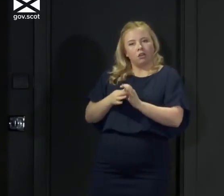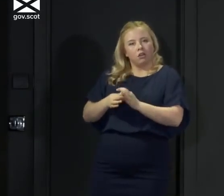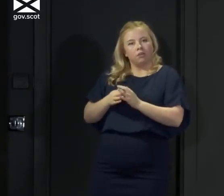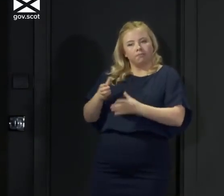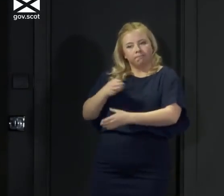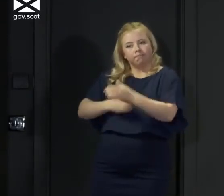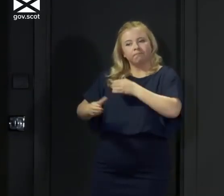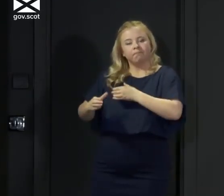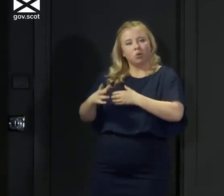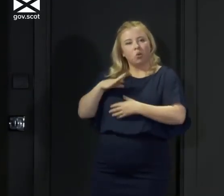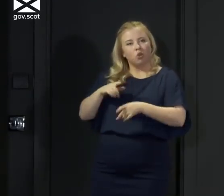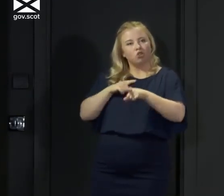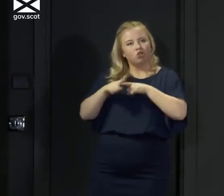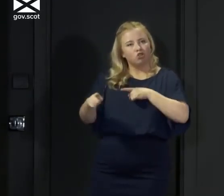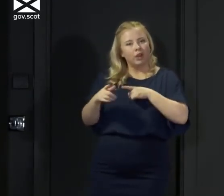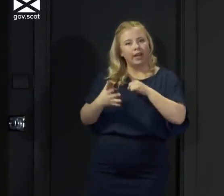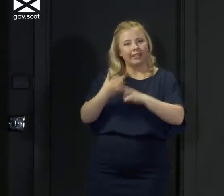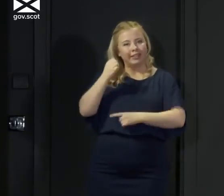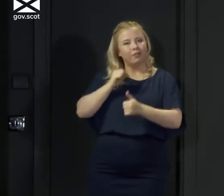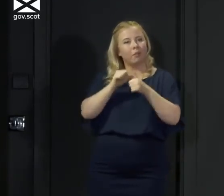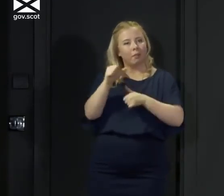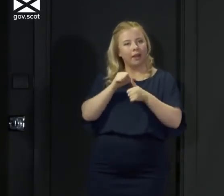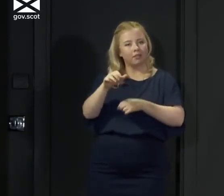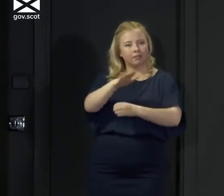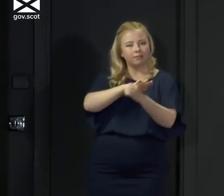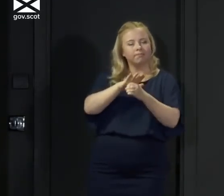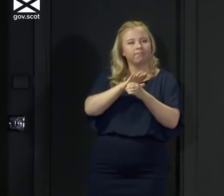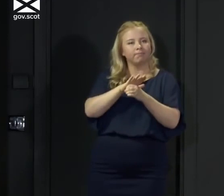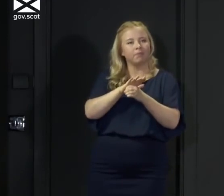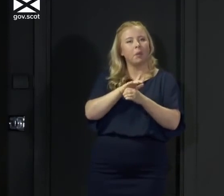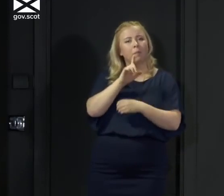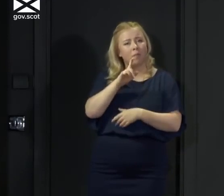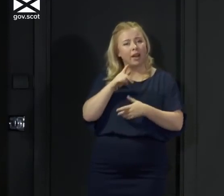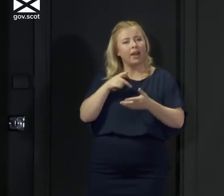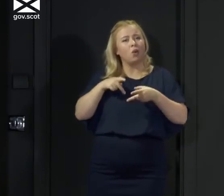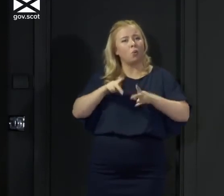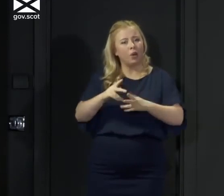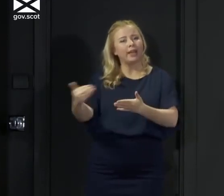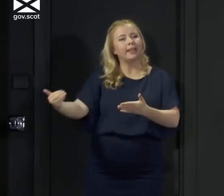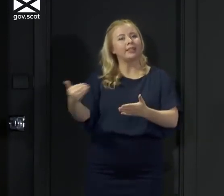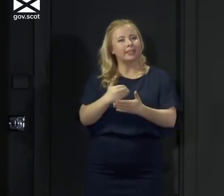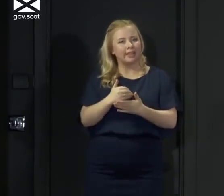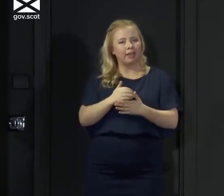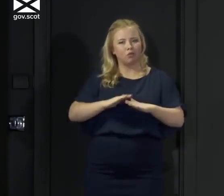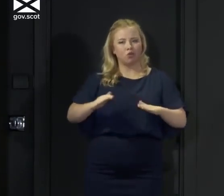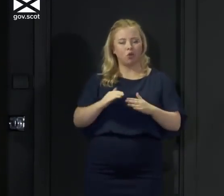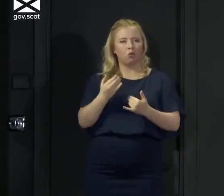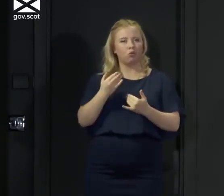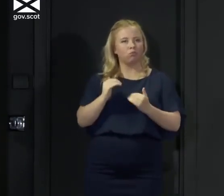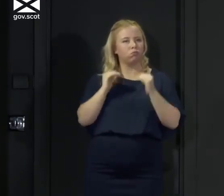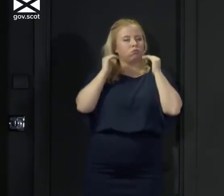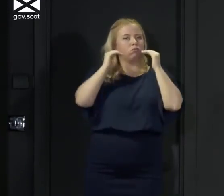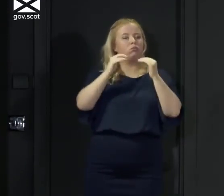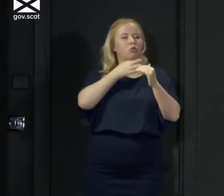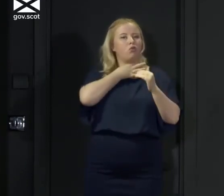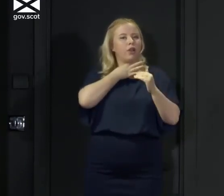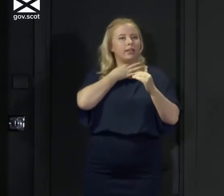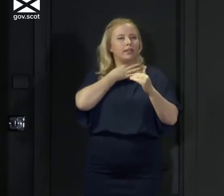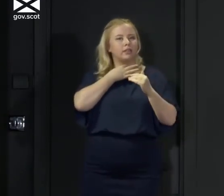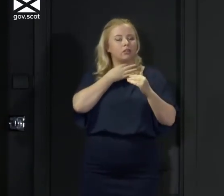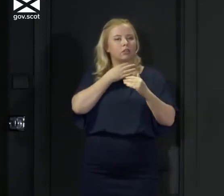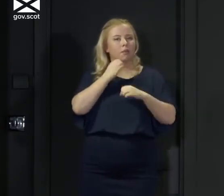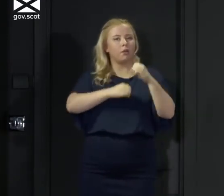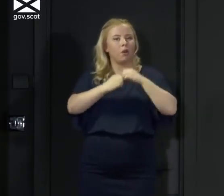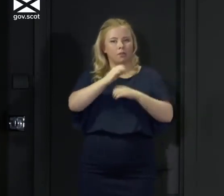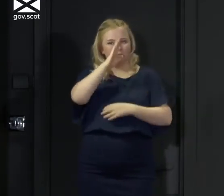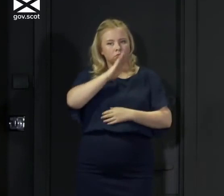you as quickly as possible, but in a way that is safe and is not putting you at heightened risk of getting seriously unwell or dying